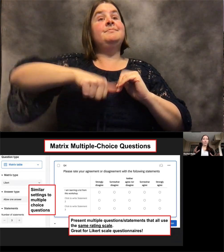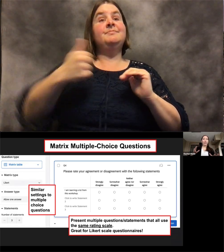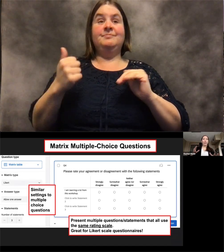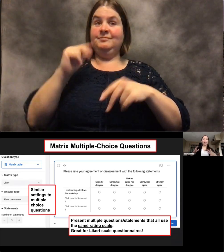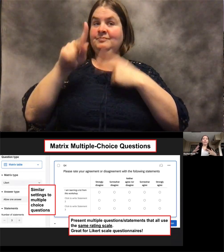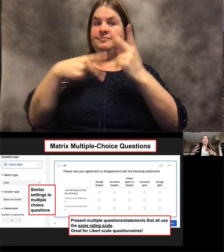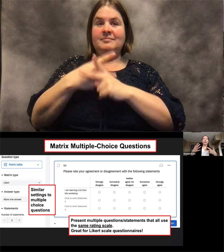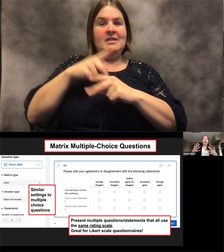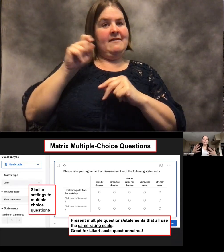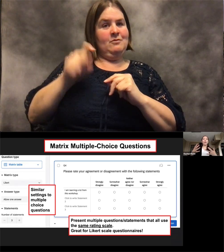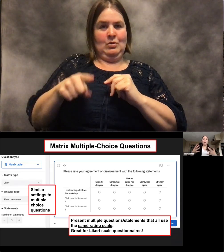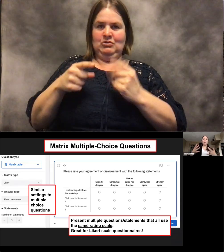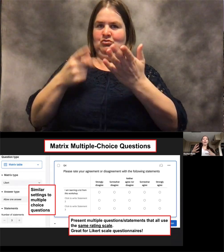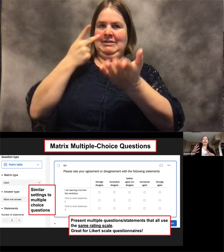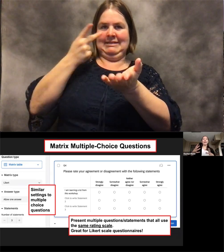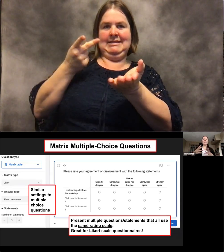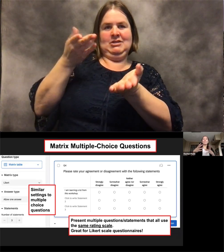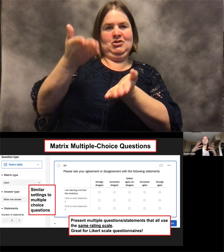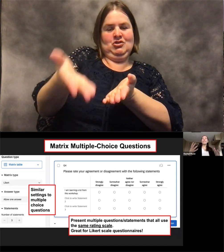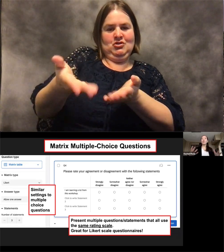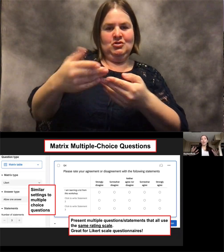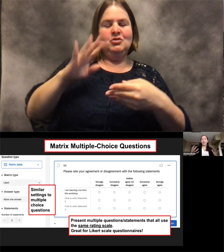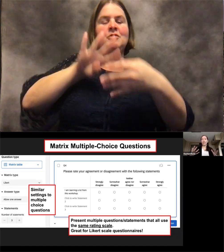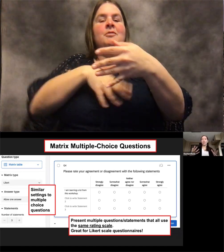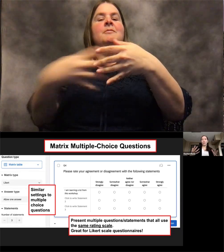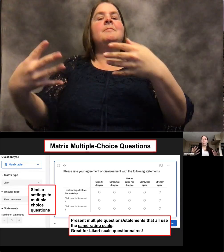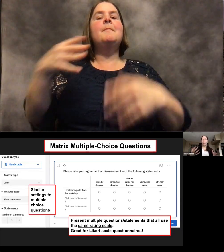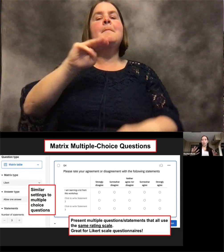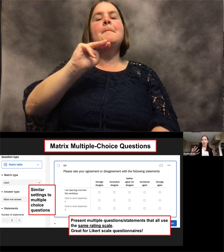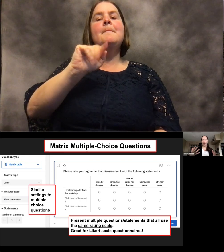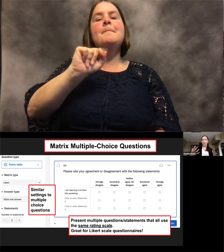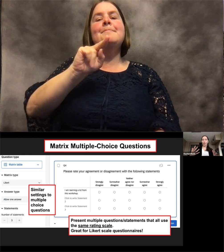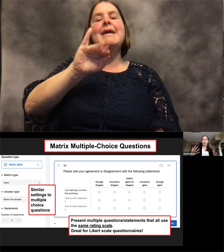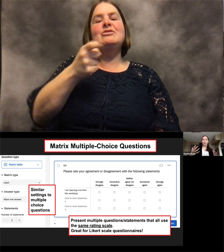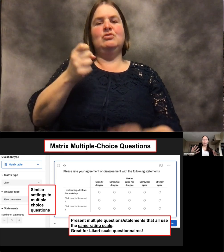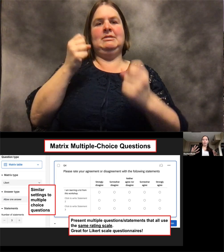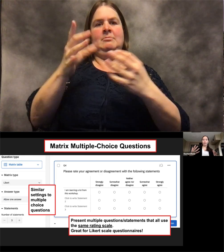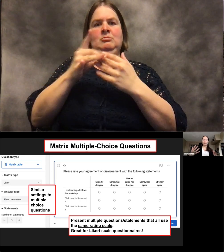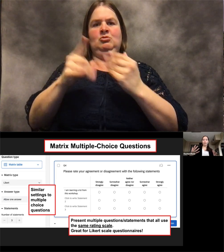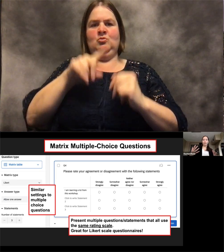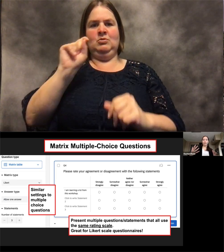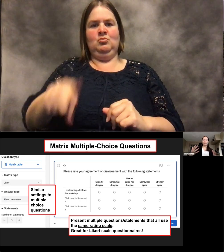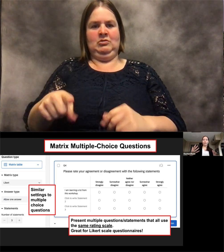Similarly, there is also a matrix multiple choice question.